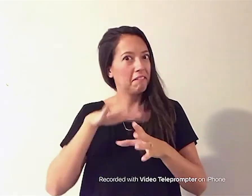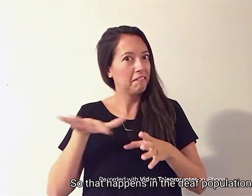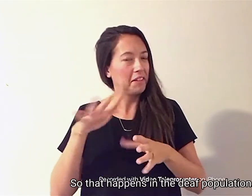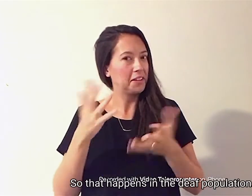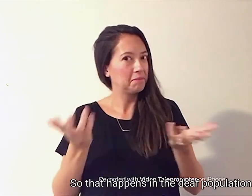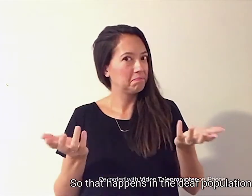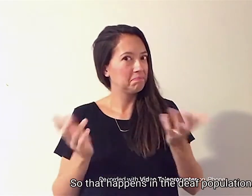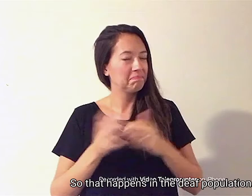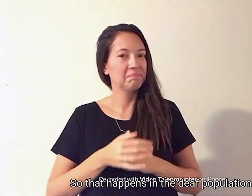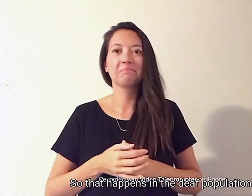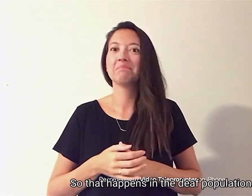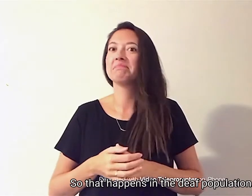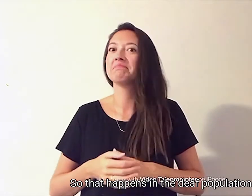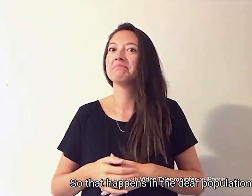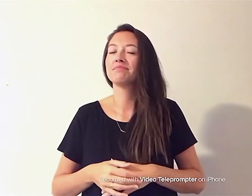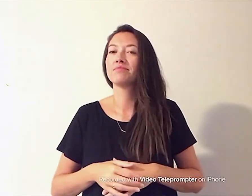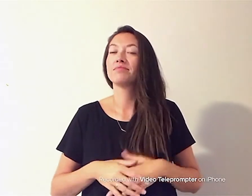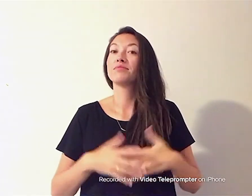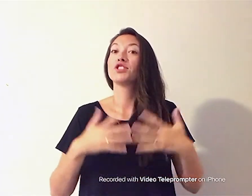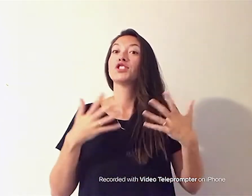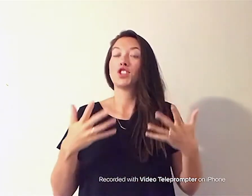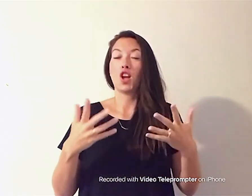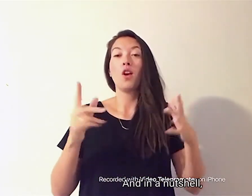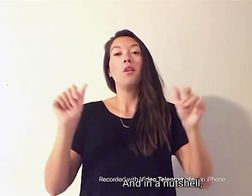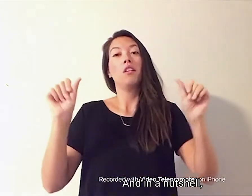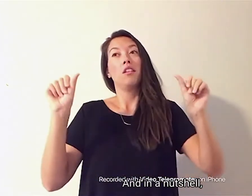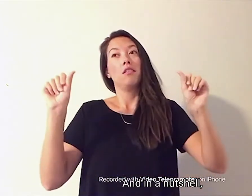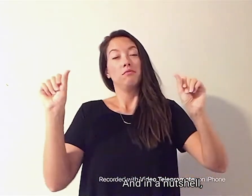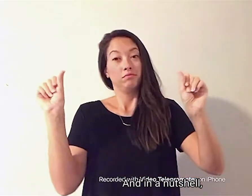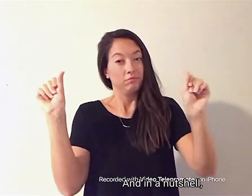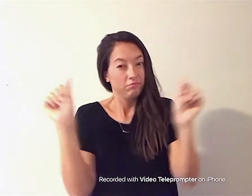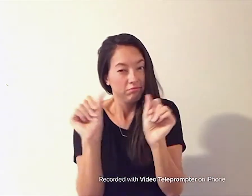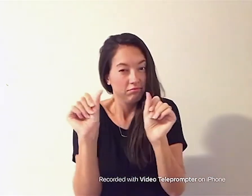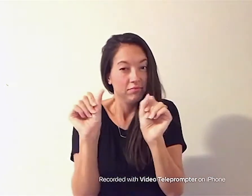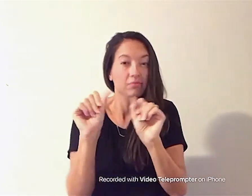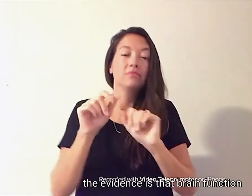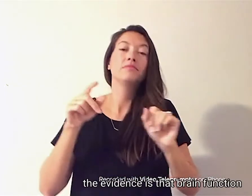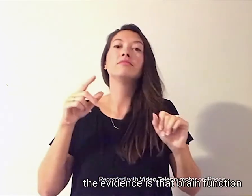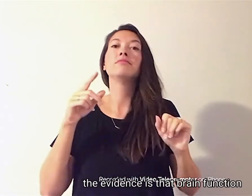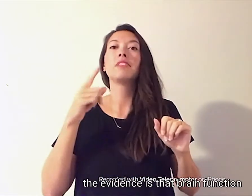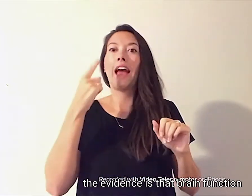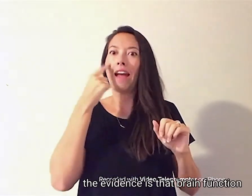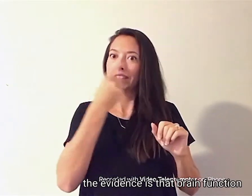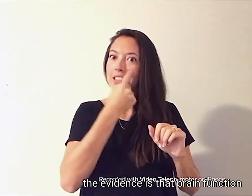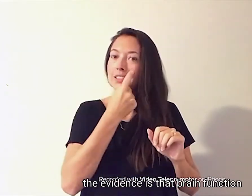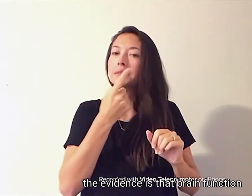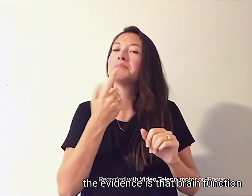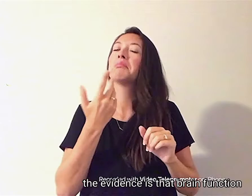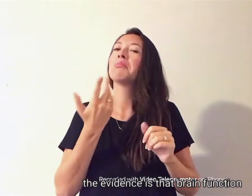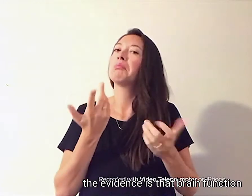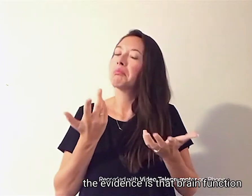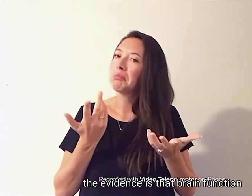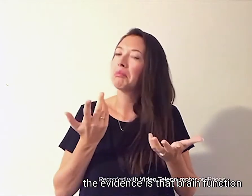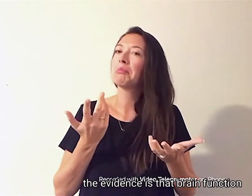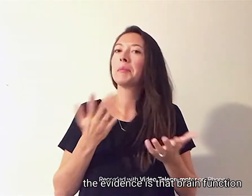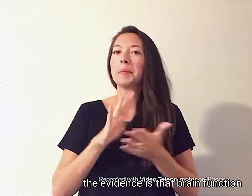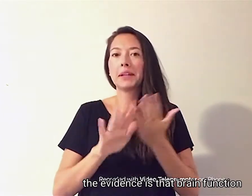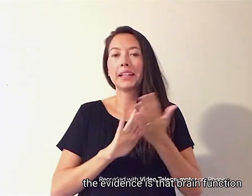So that happens in the deaf population. And in a nutshell, the evidence is that brain